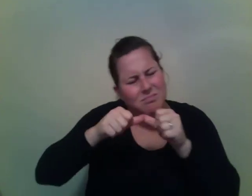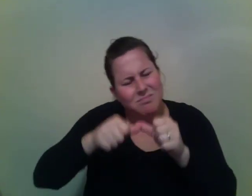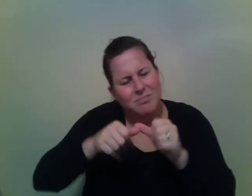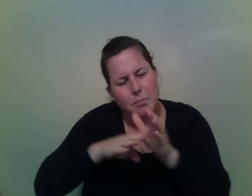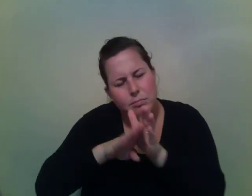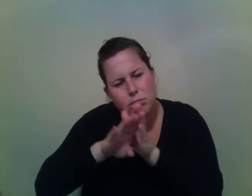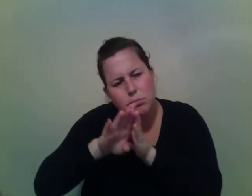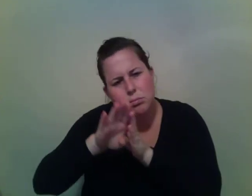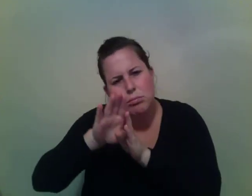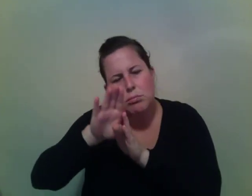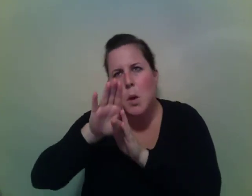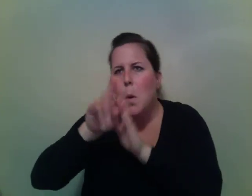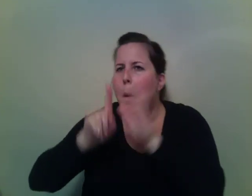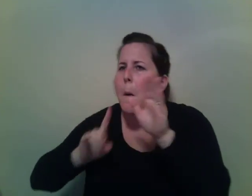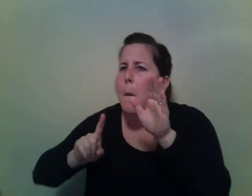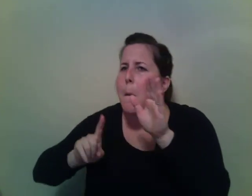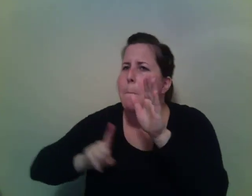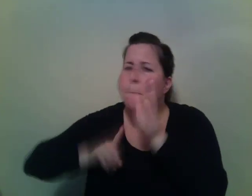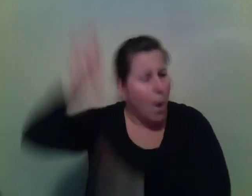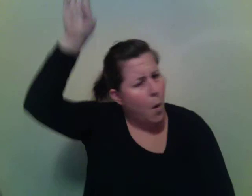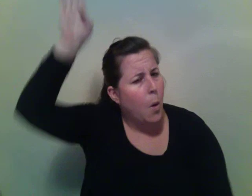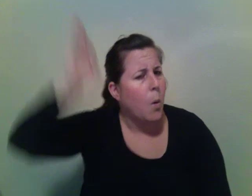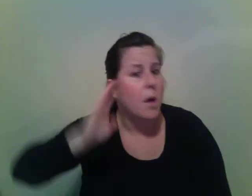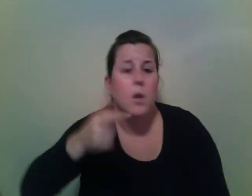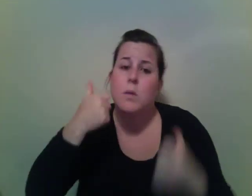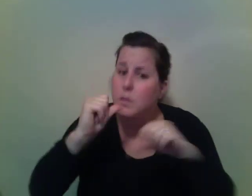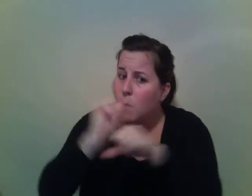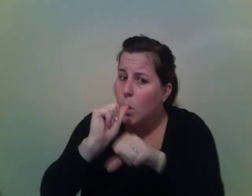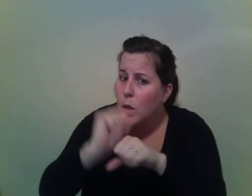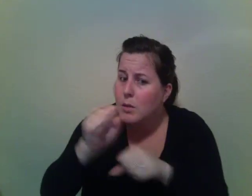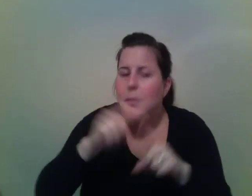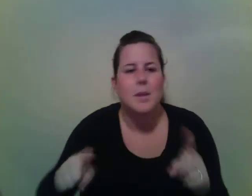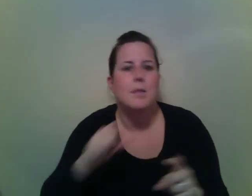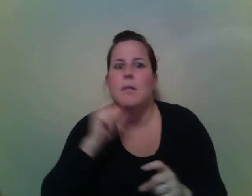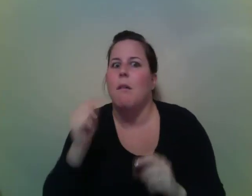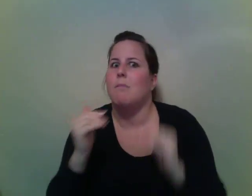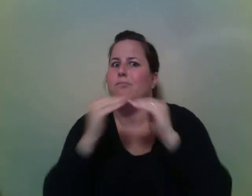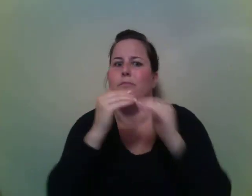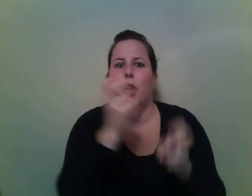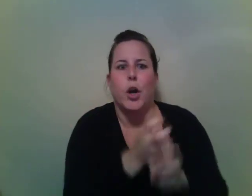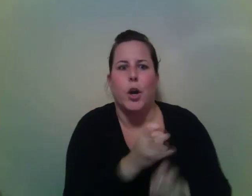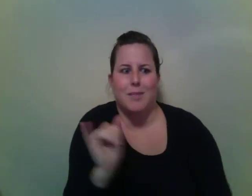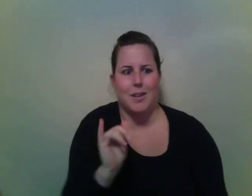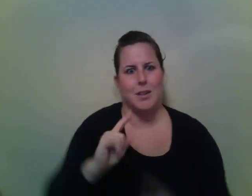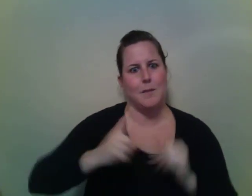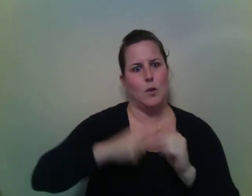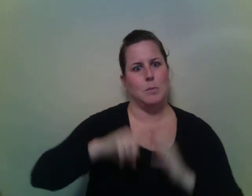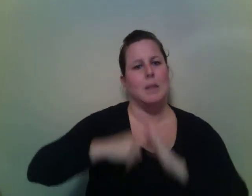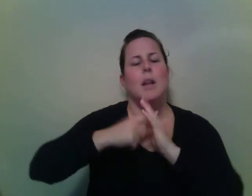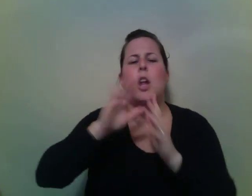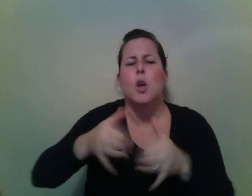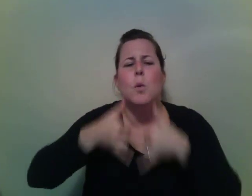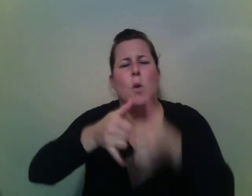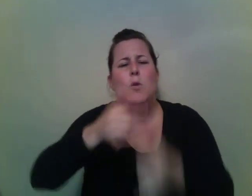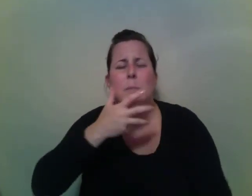flying. You will be working still, but not near as hard, and your rewards are going to be huge, so that you